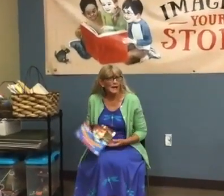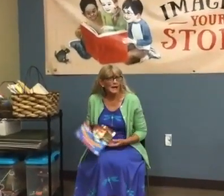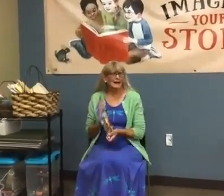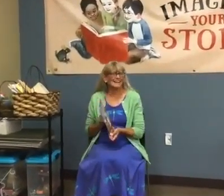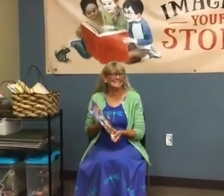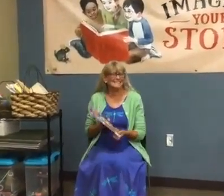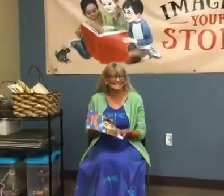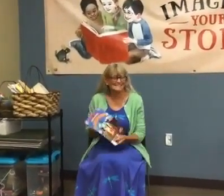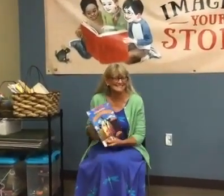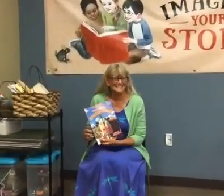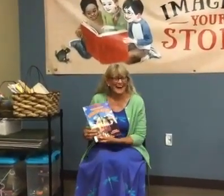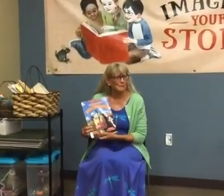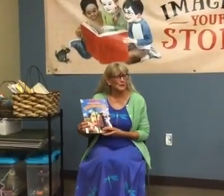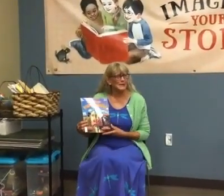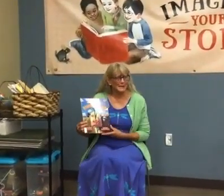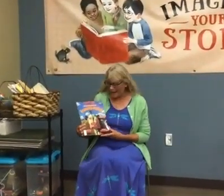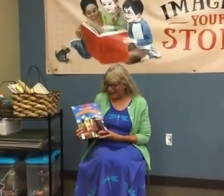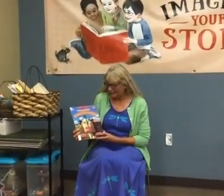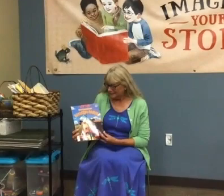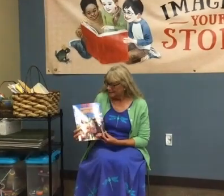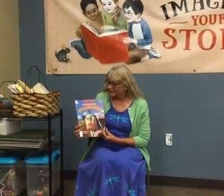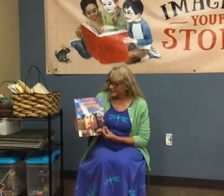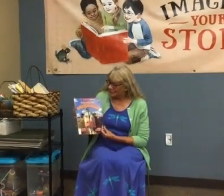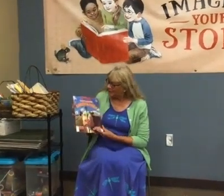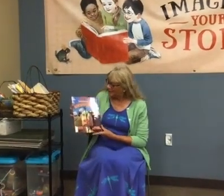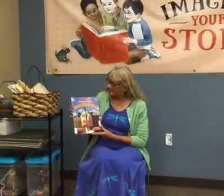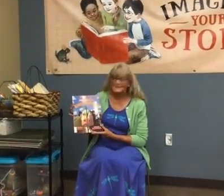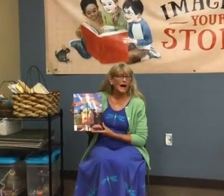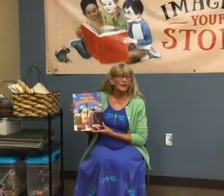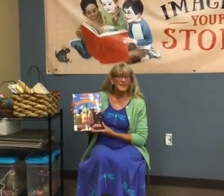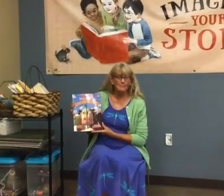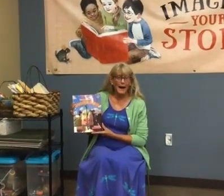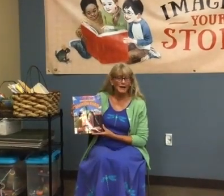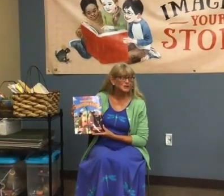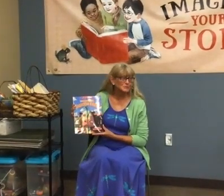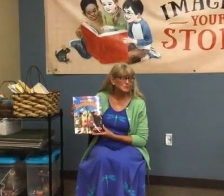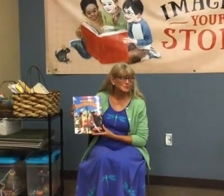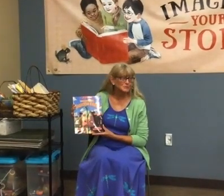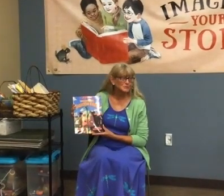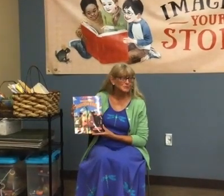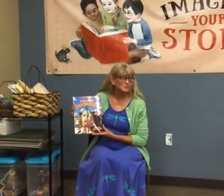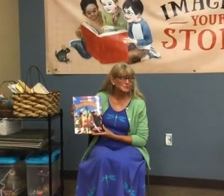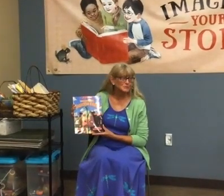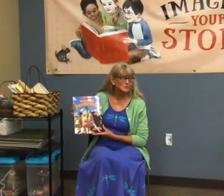okay? I want to read it again. So it is Harvey Potter's